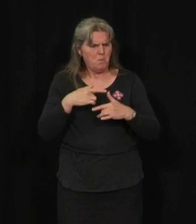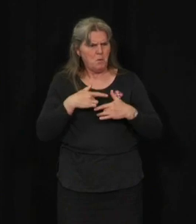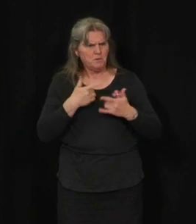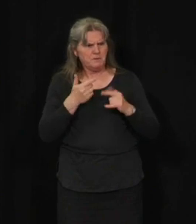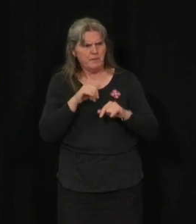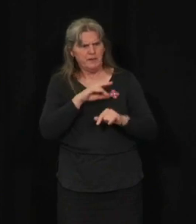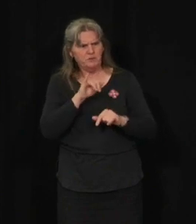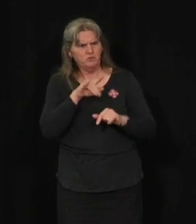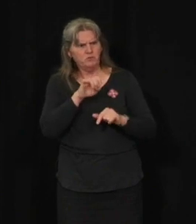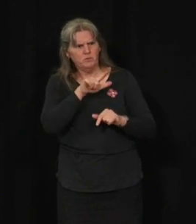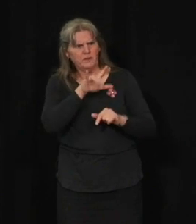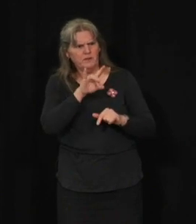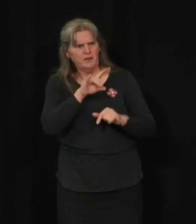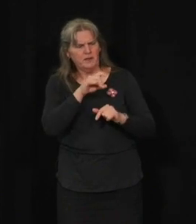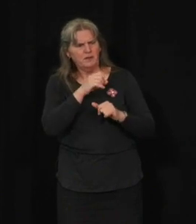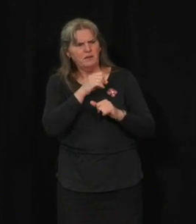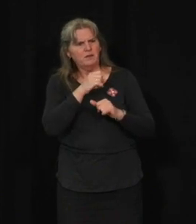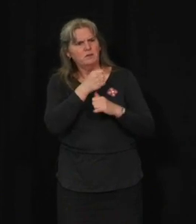28th?